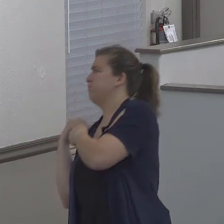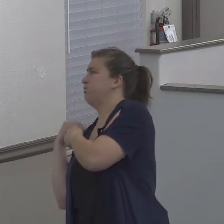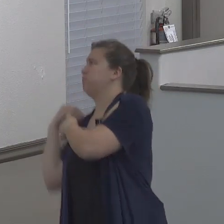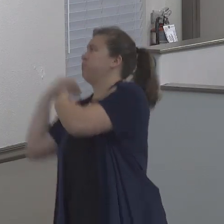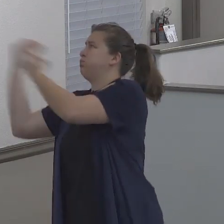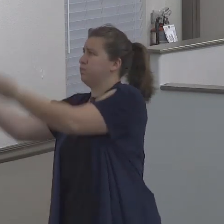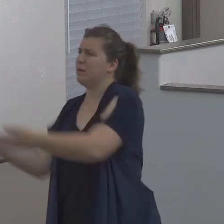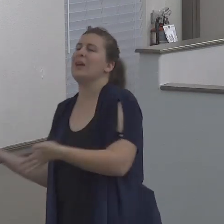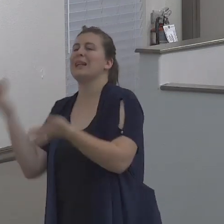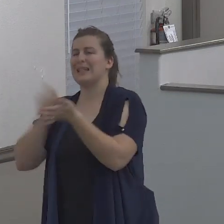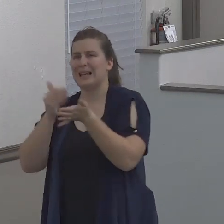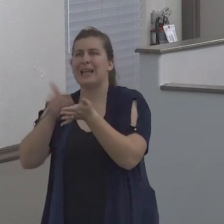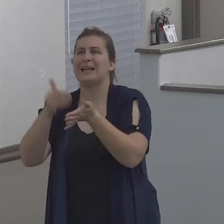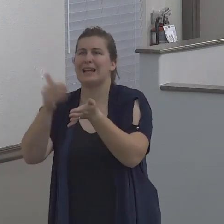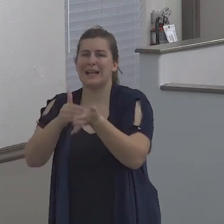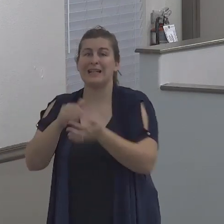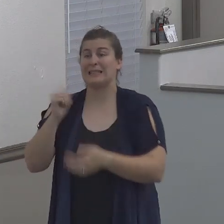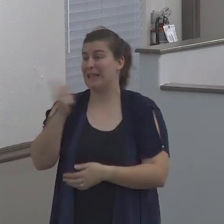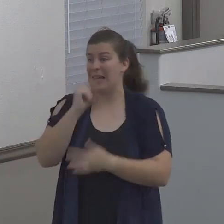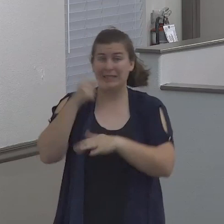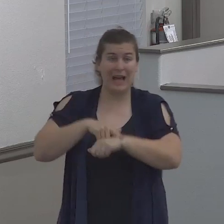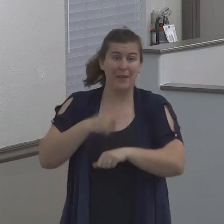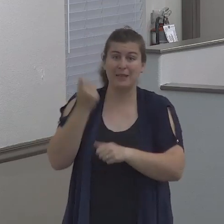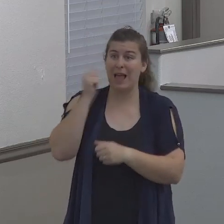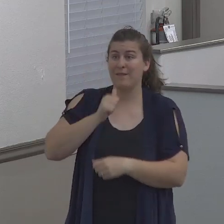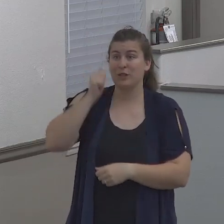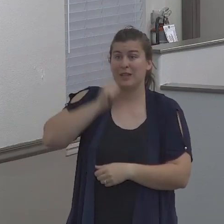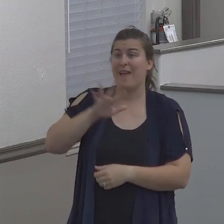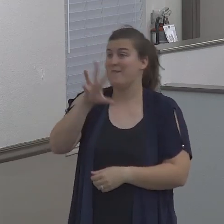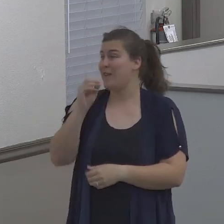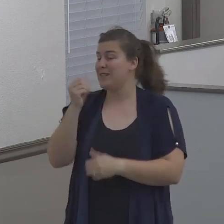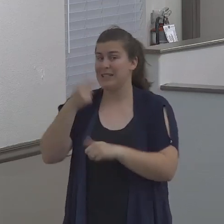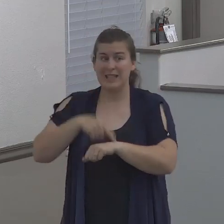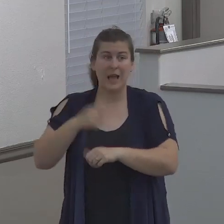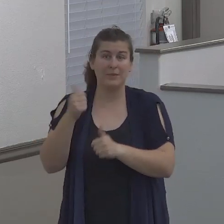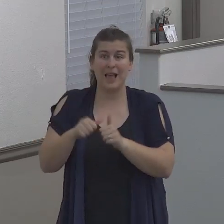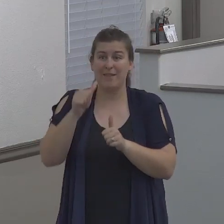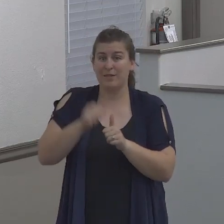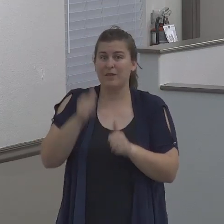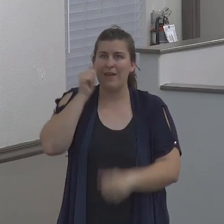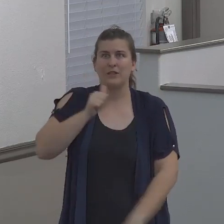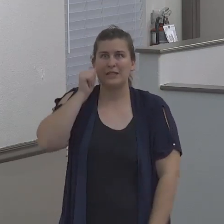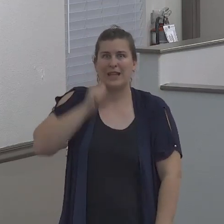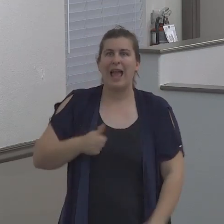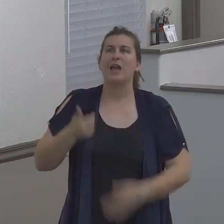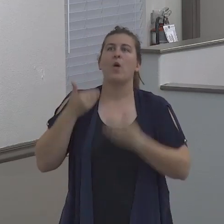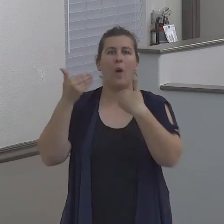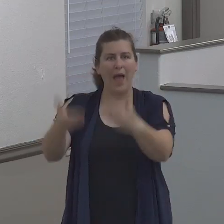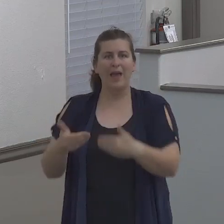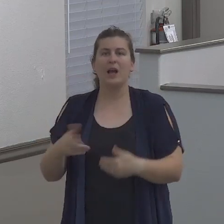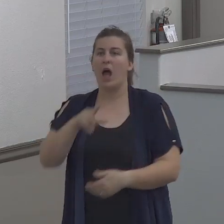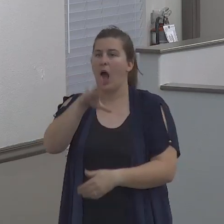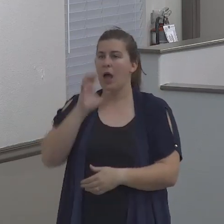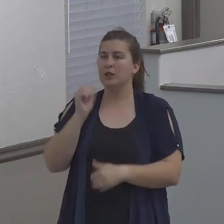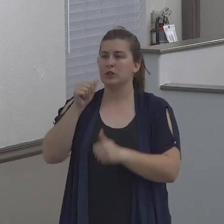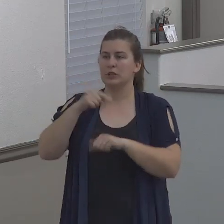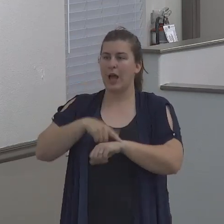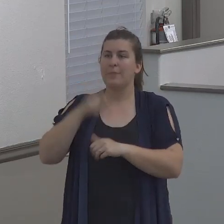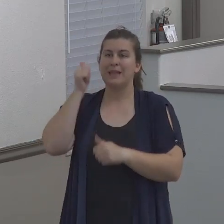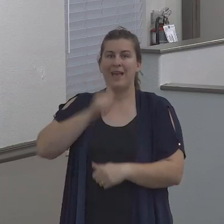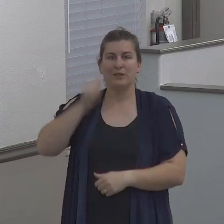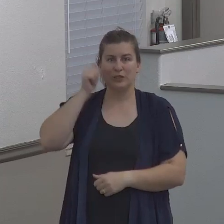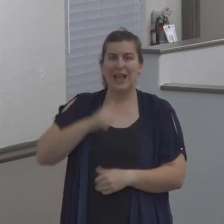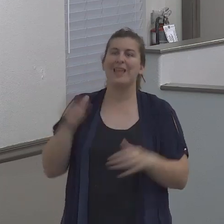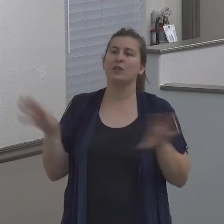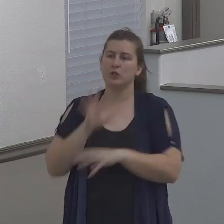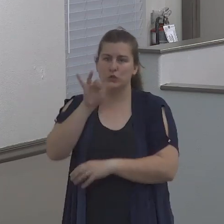got to cast that burden on God, then do it. If it's 10 times a day, then do it. If it's 50 times a day, then do it. If